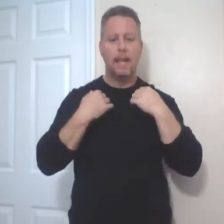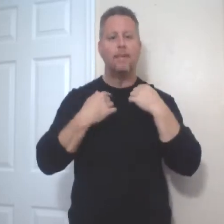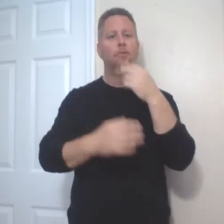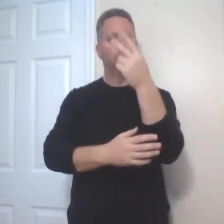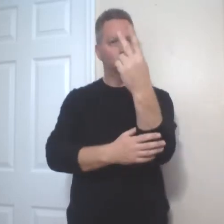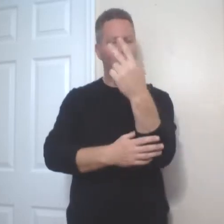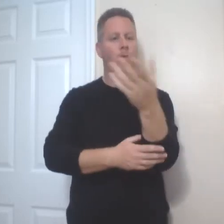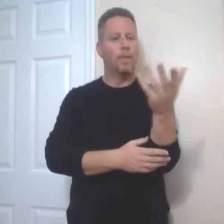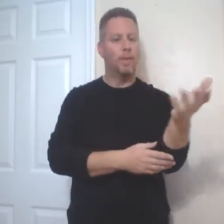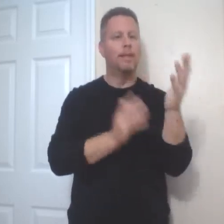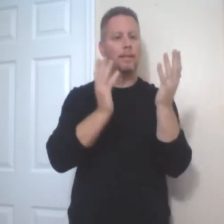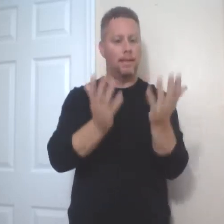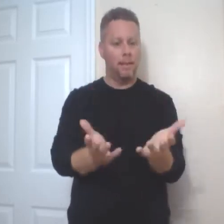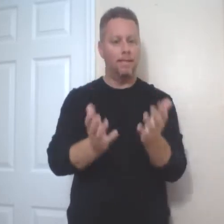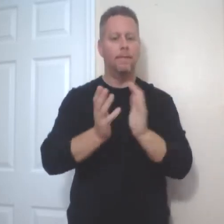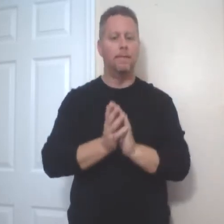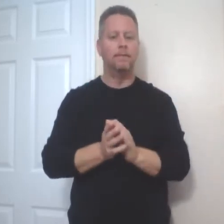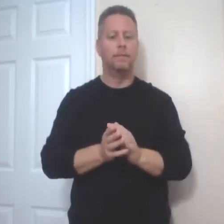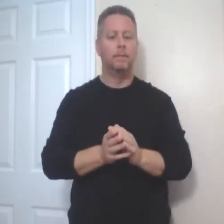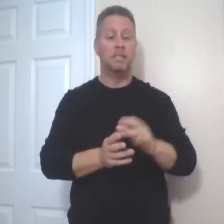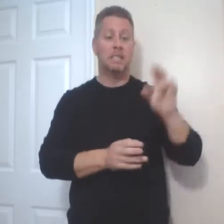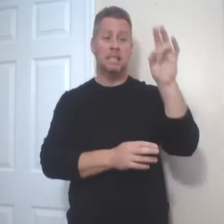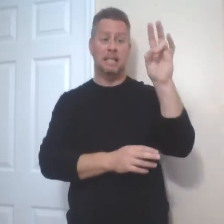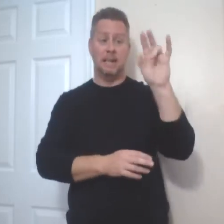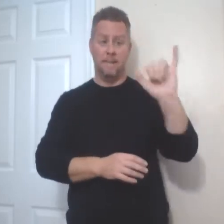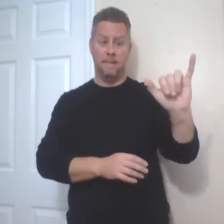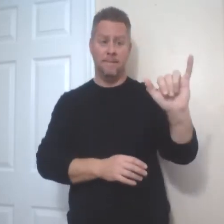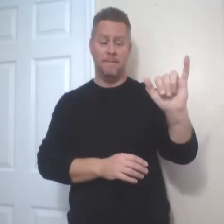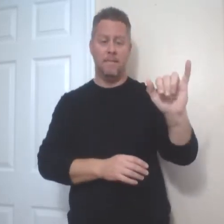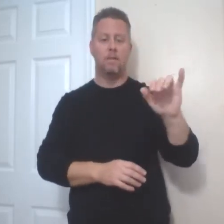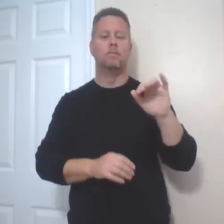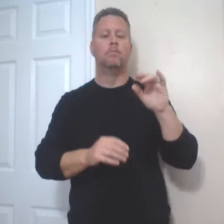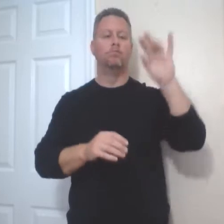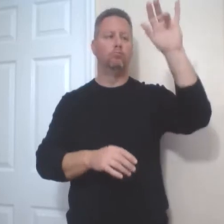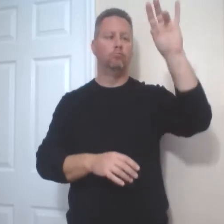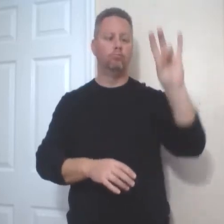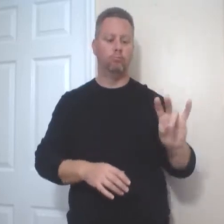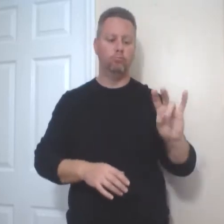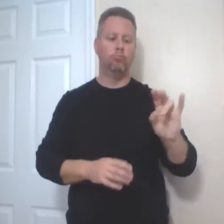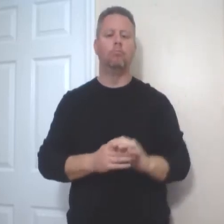2n. And I didn't touch this. I couldn't touch it. So I just bring it down. Plus 7.